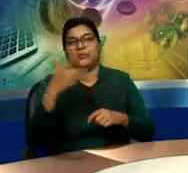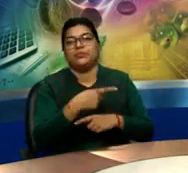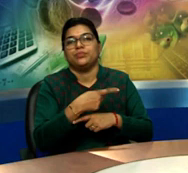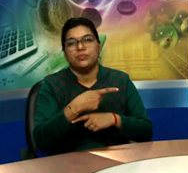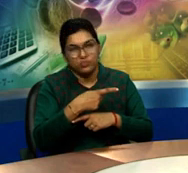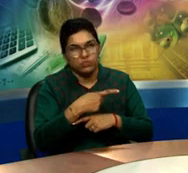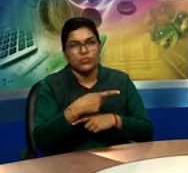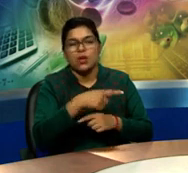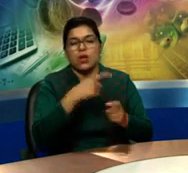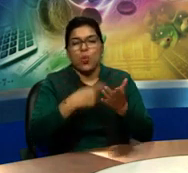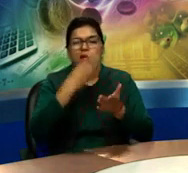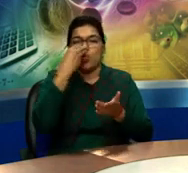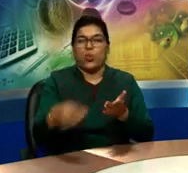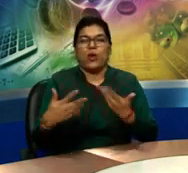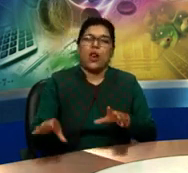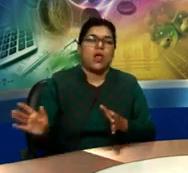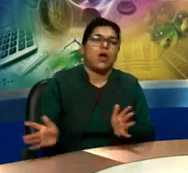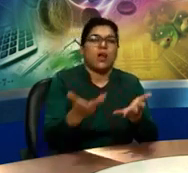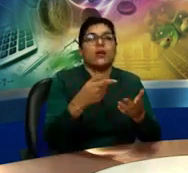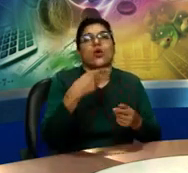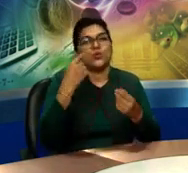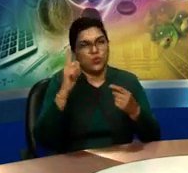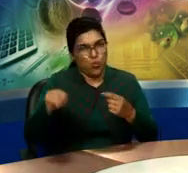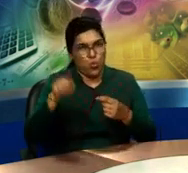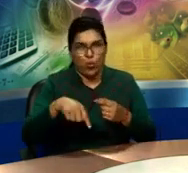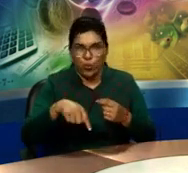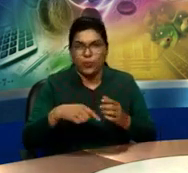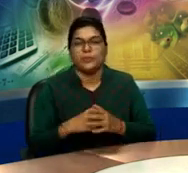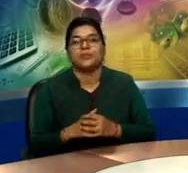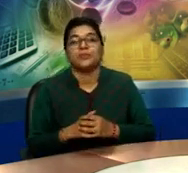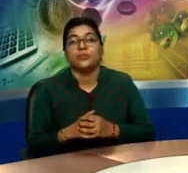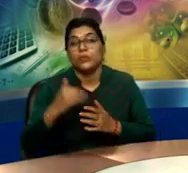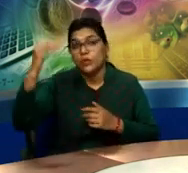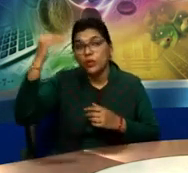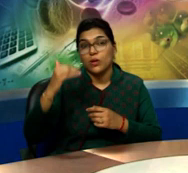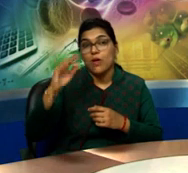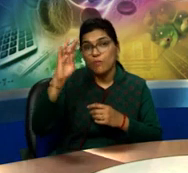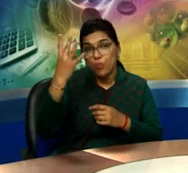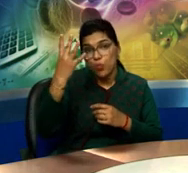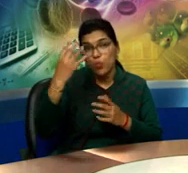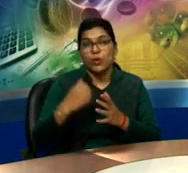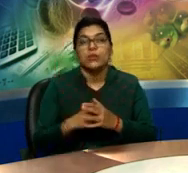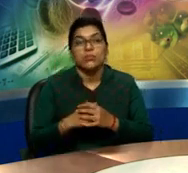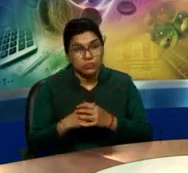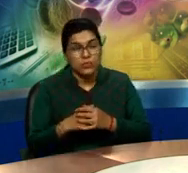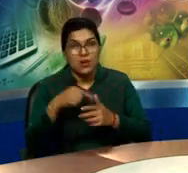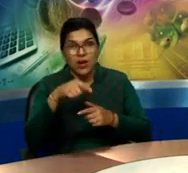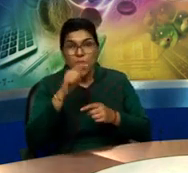that children should not work in any society. The